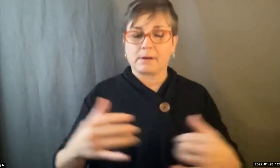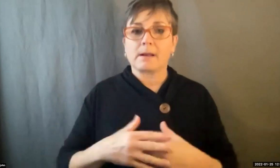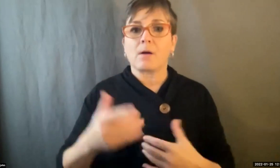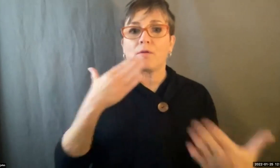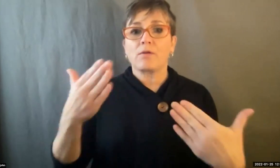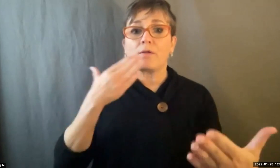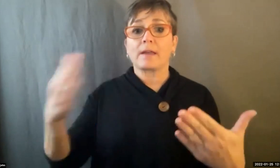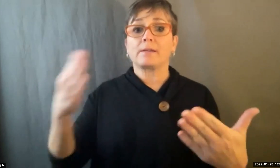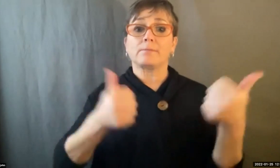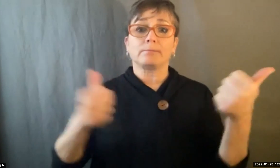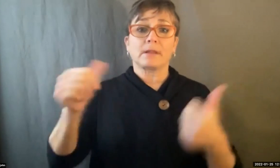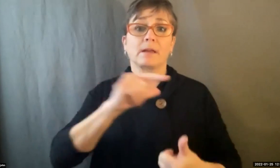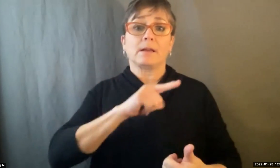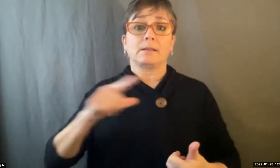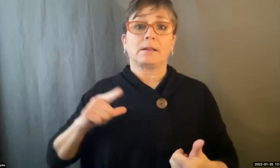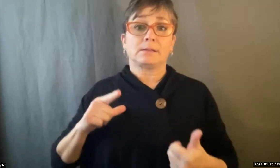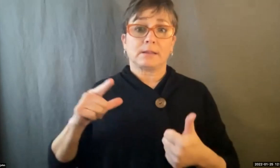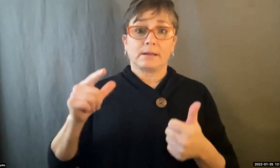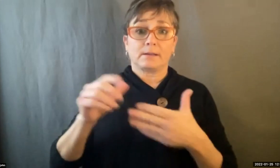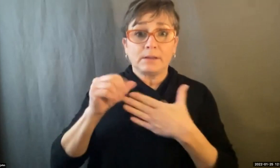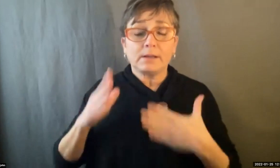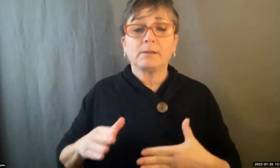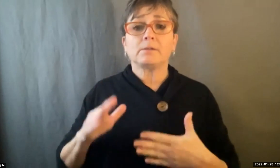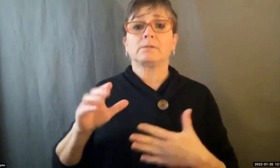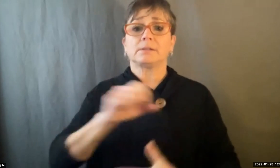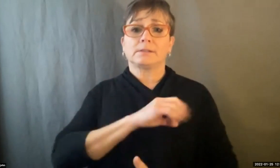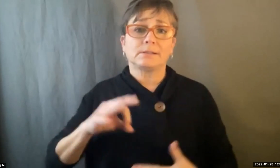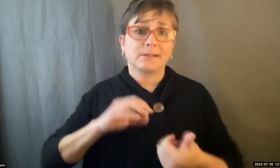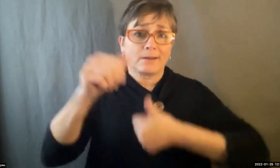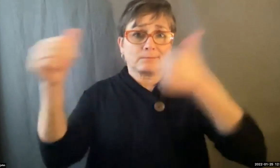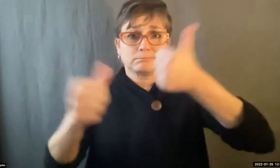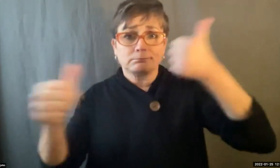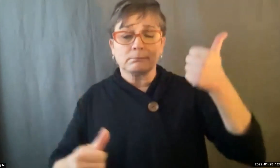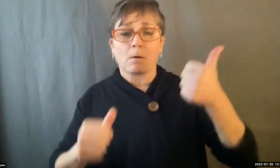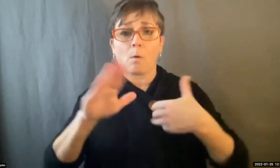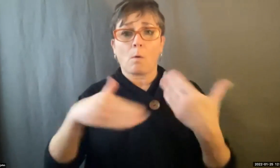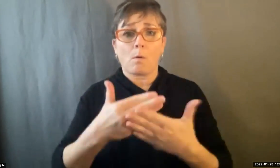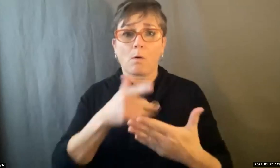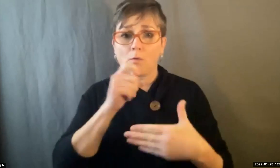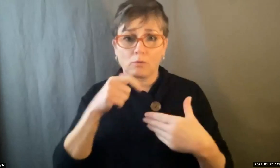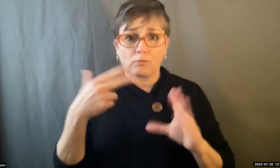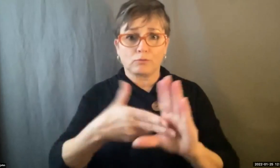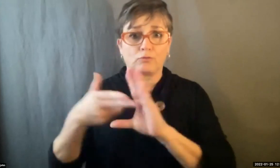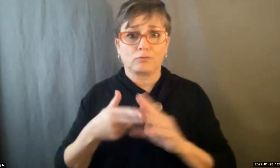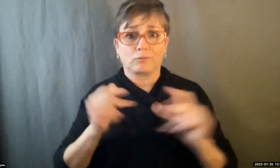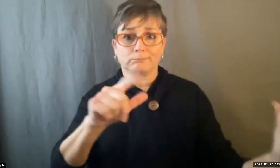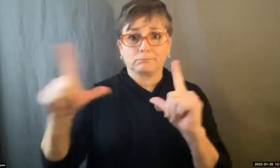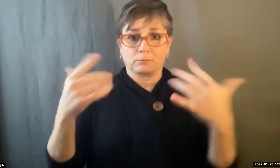legislative leaders and their staff of the caucus for joining us today. We're really fortunate to